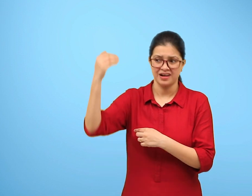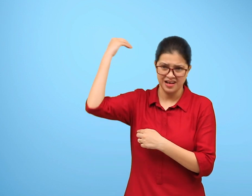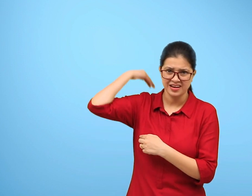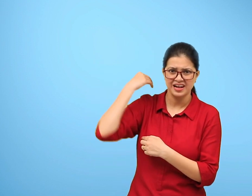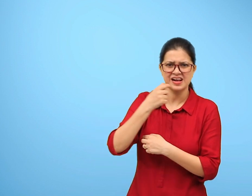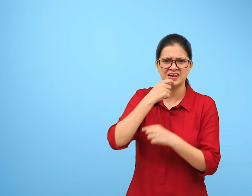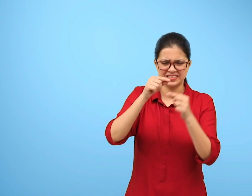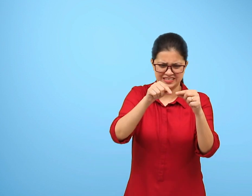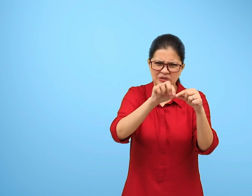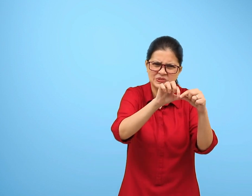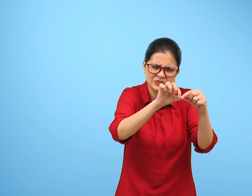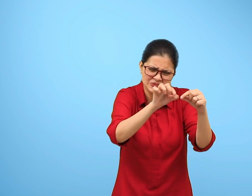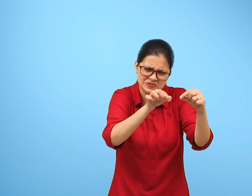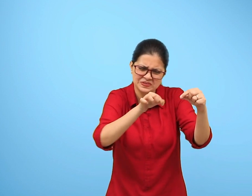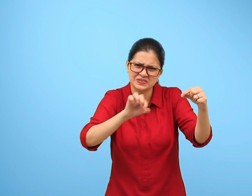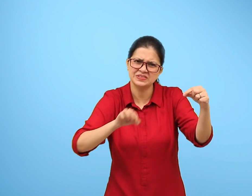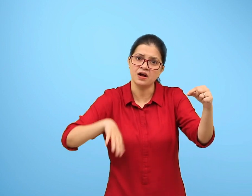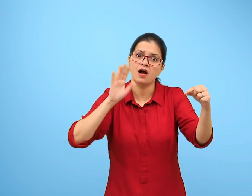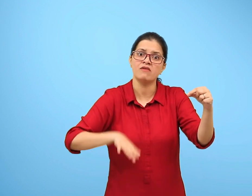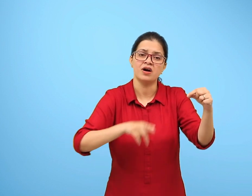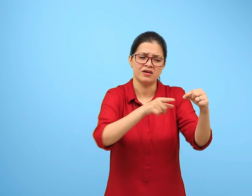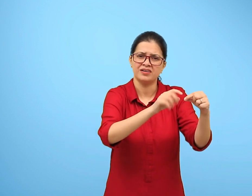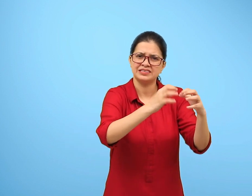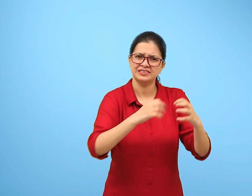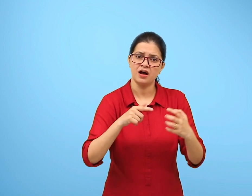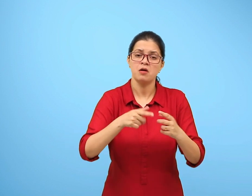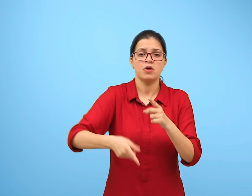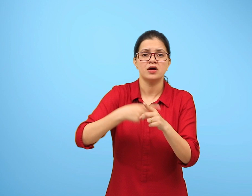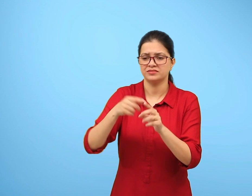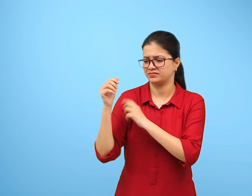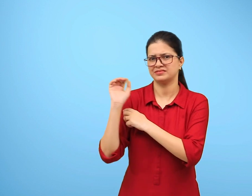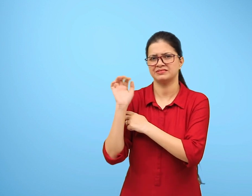A large number of bones and associated muscles push the body forward.